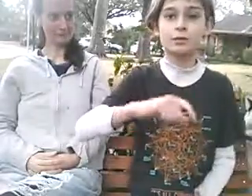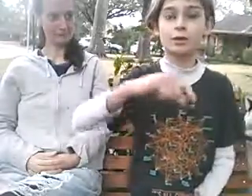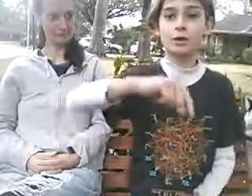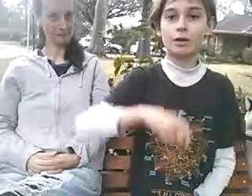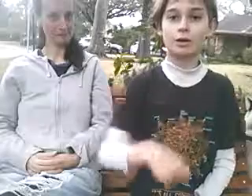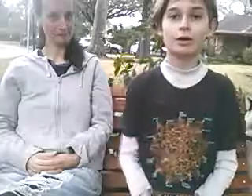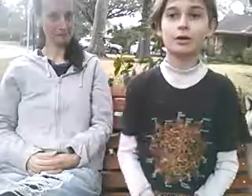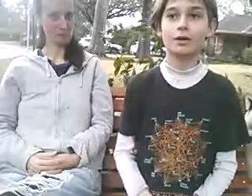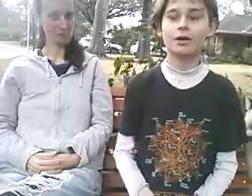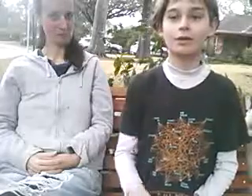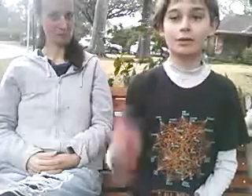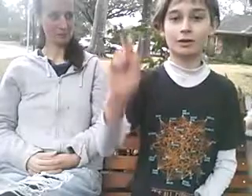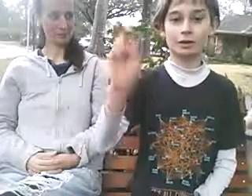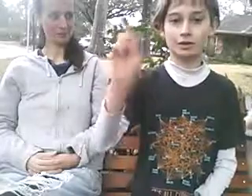Q R.